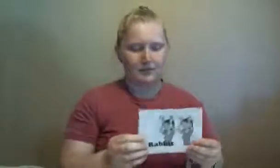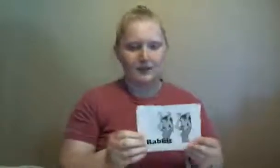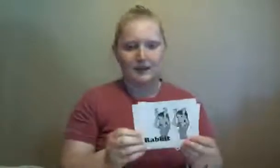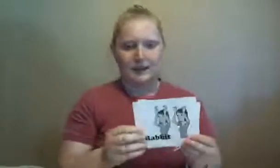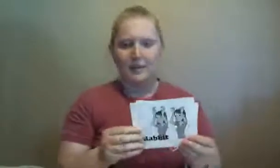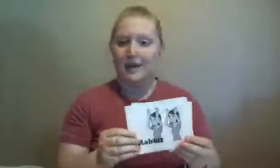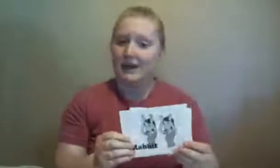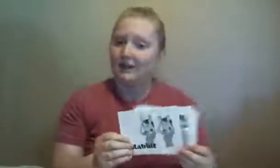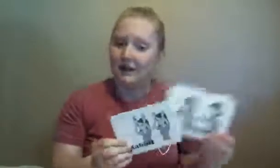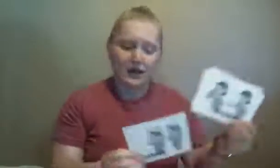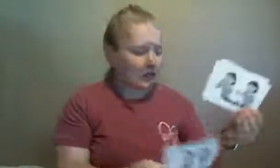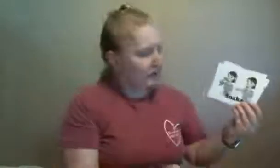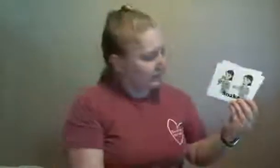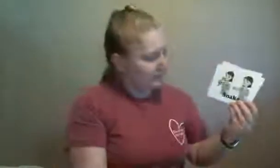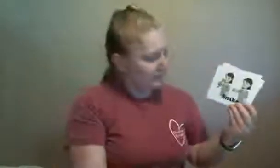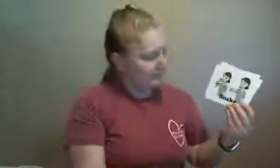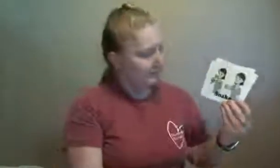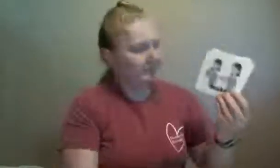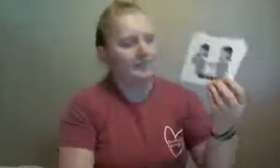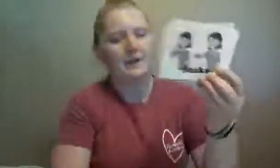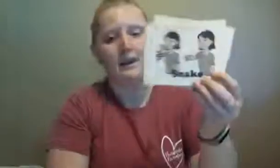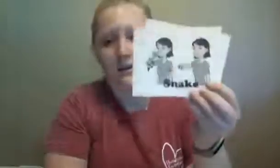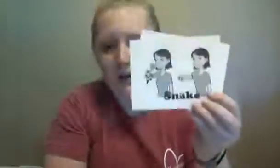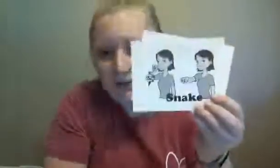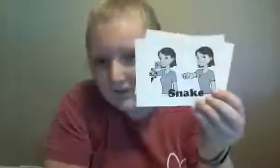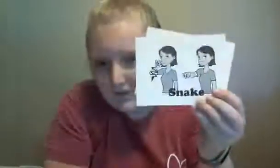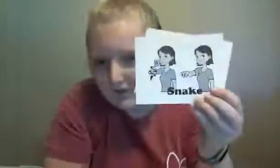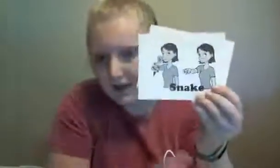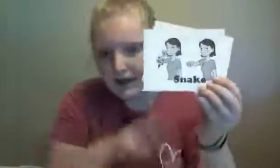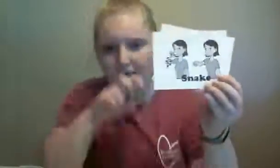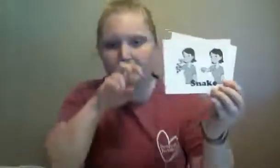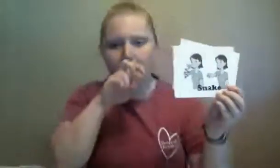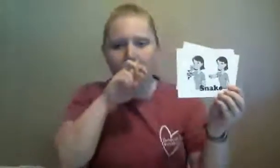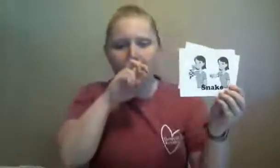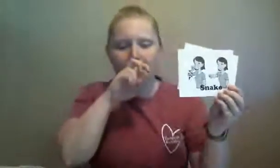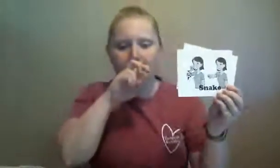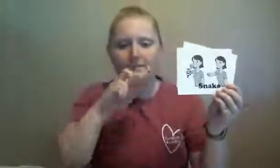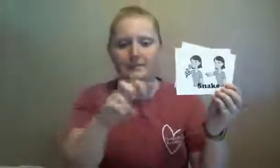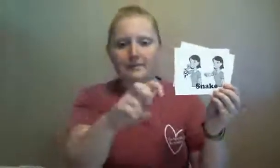It's like you're making their ears. We have snake.